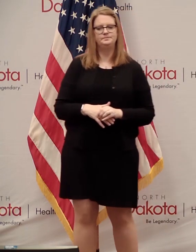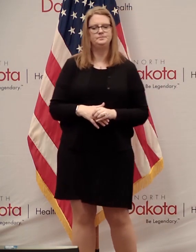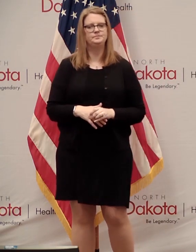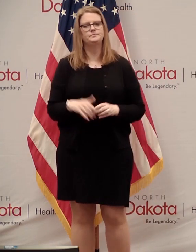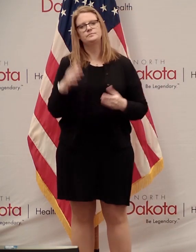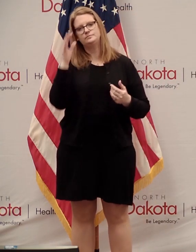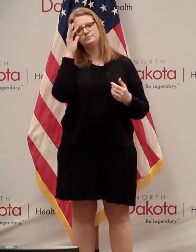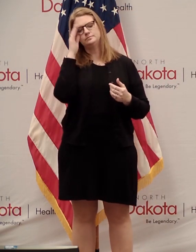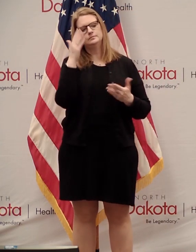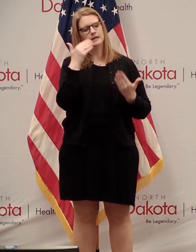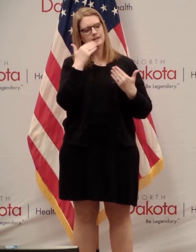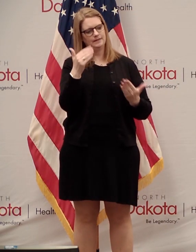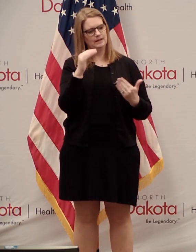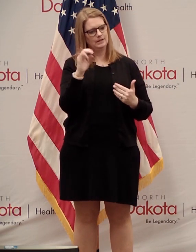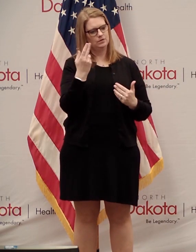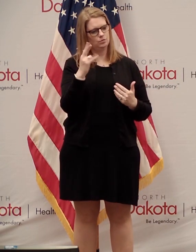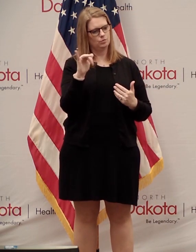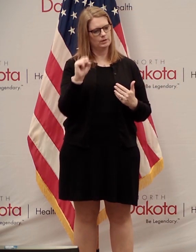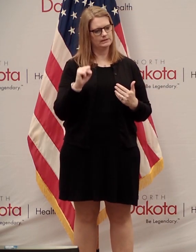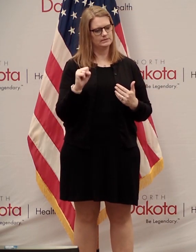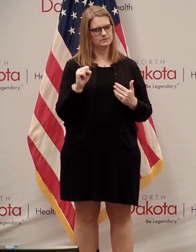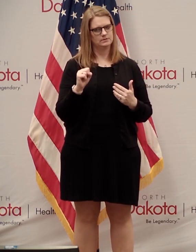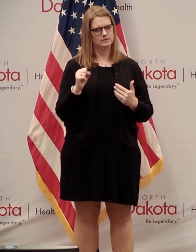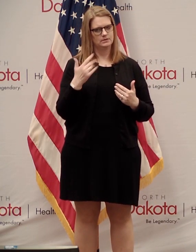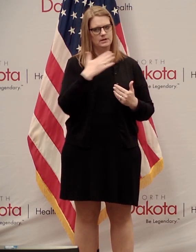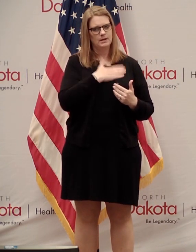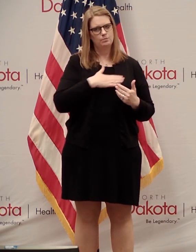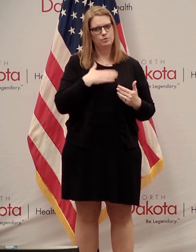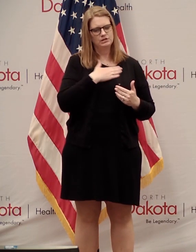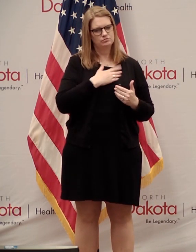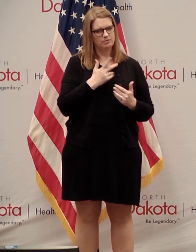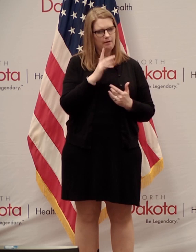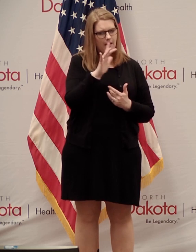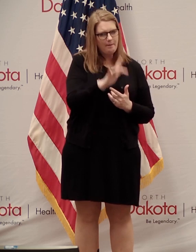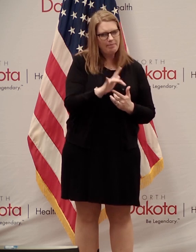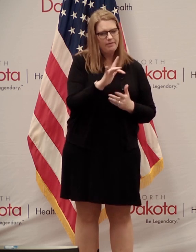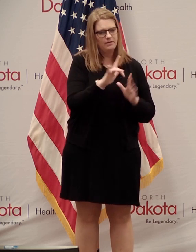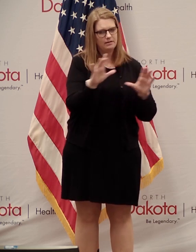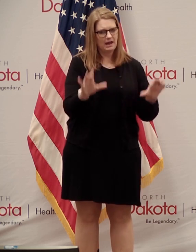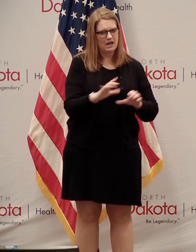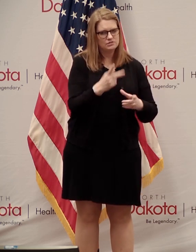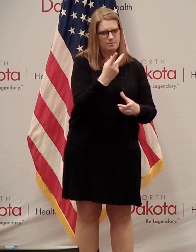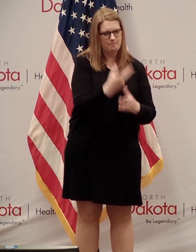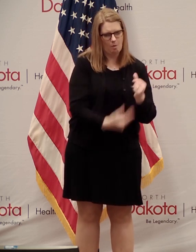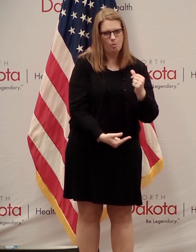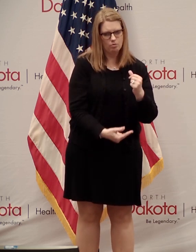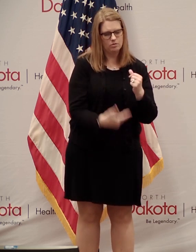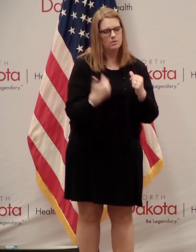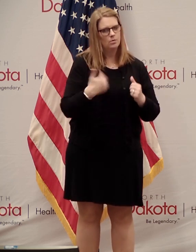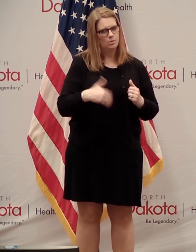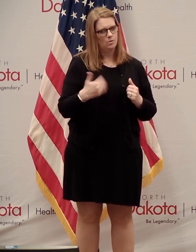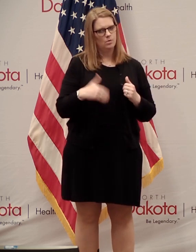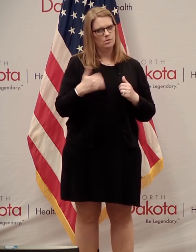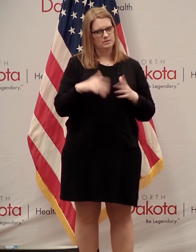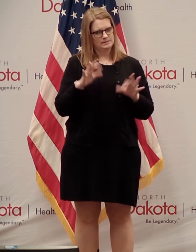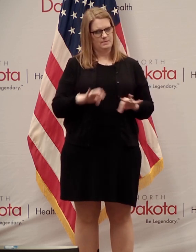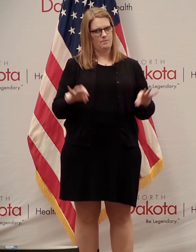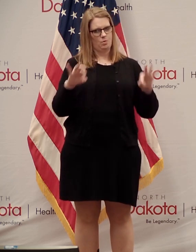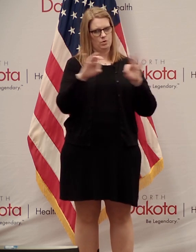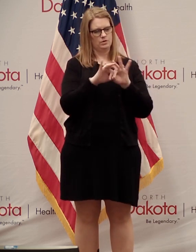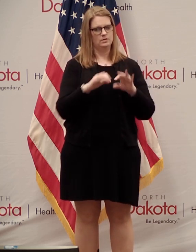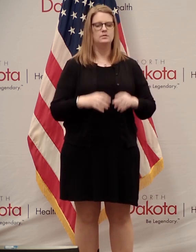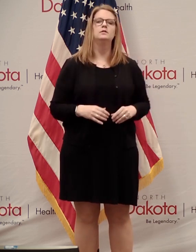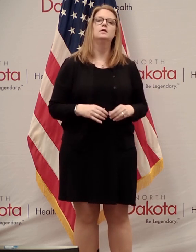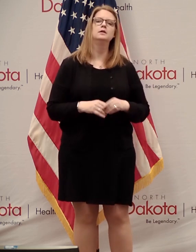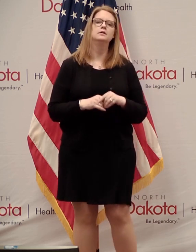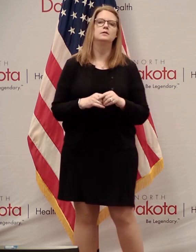Thank you, Chris. Appreciate both your empathy and your action on this important step that we're taking. I